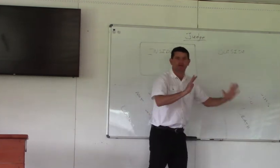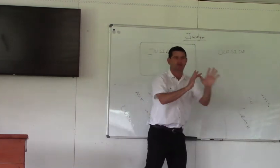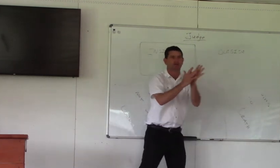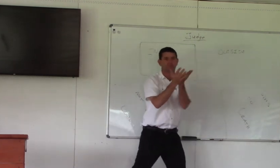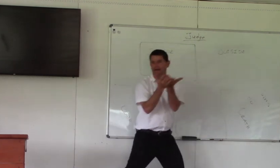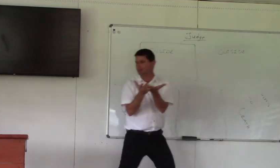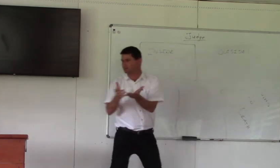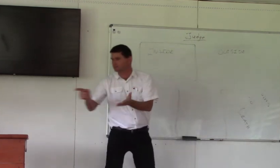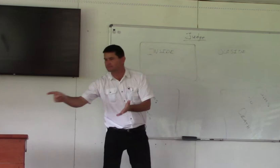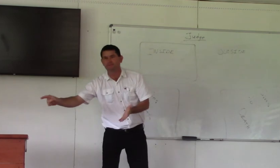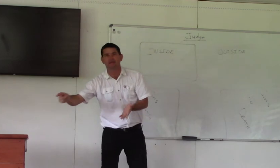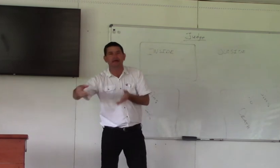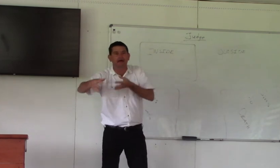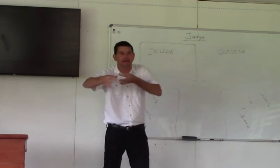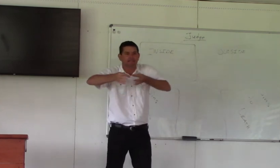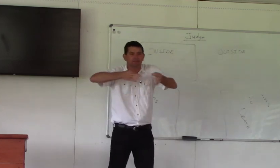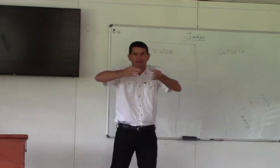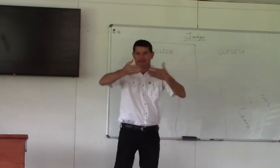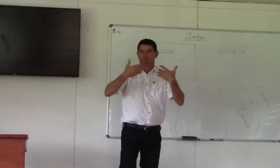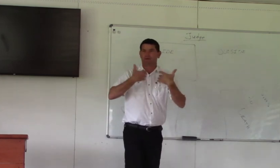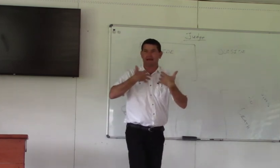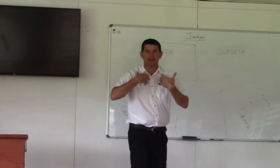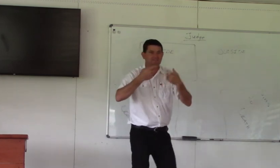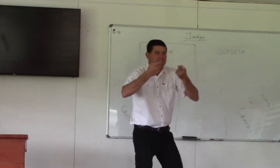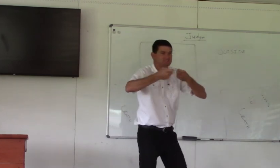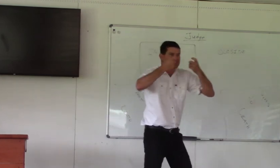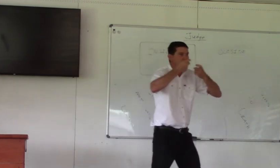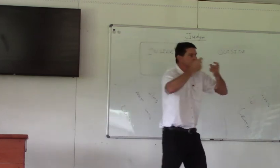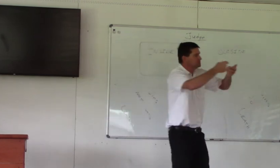the Bible explains we have sins.